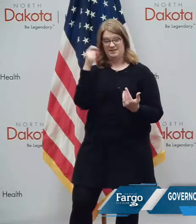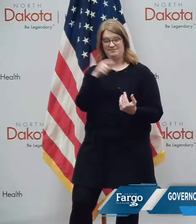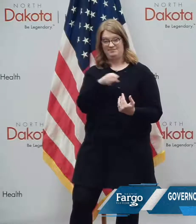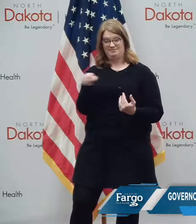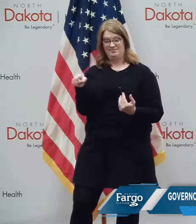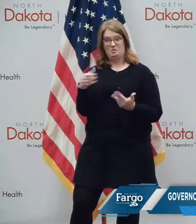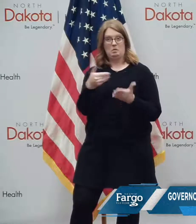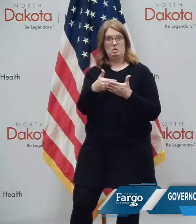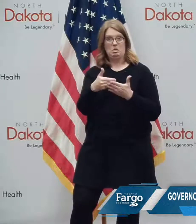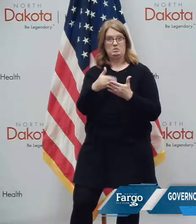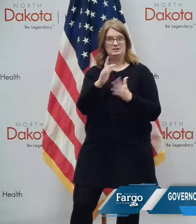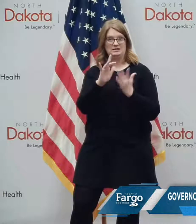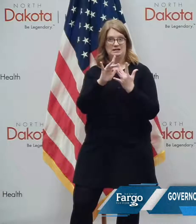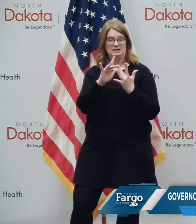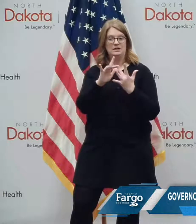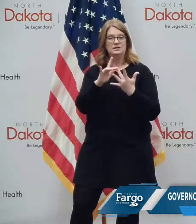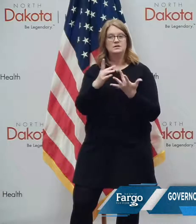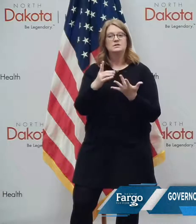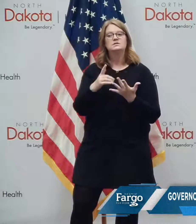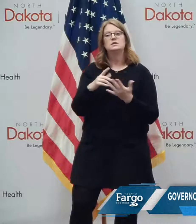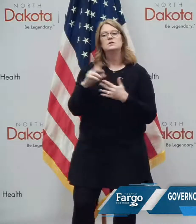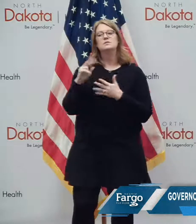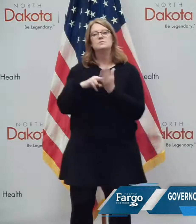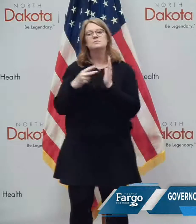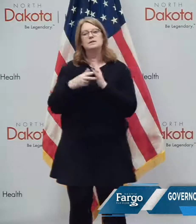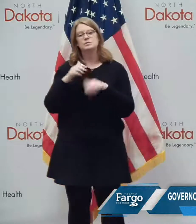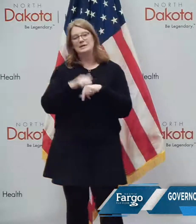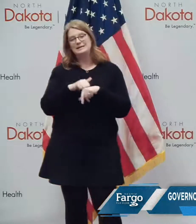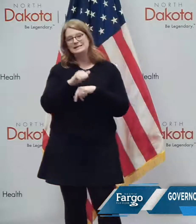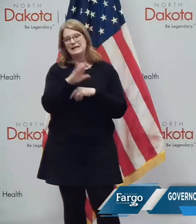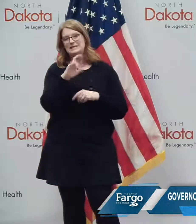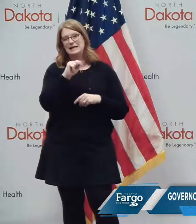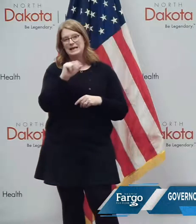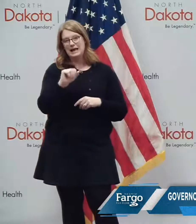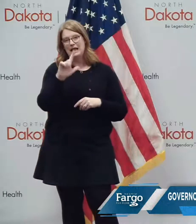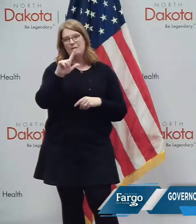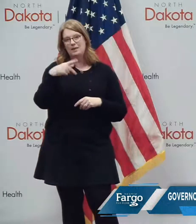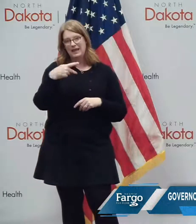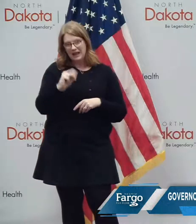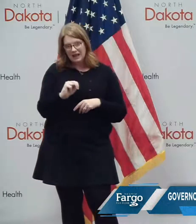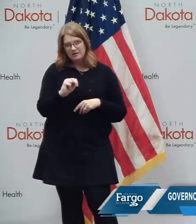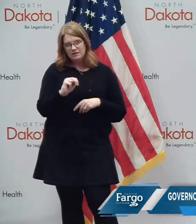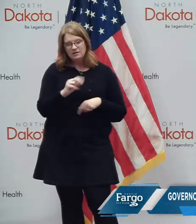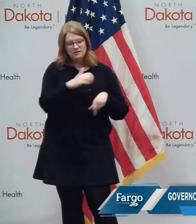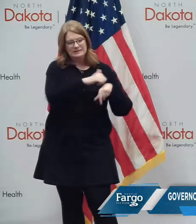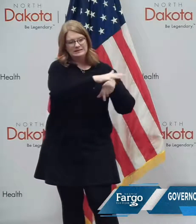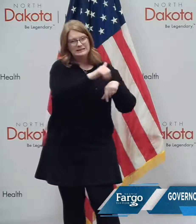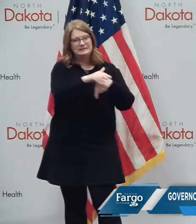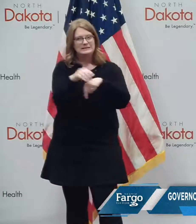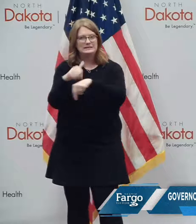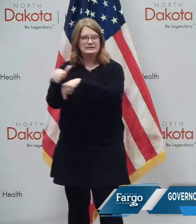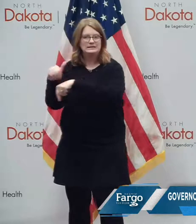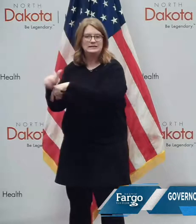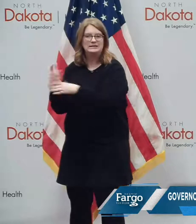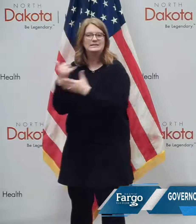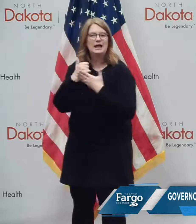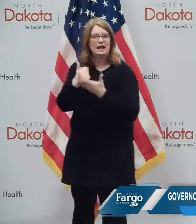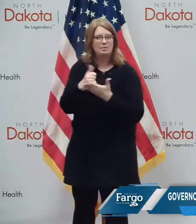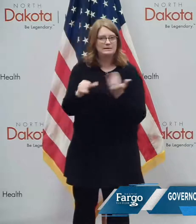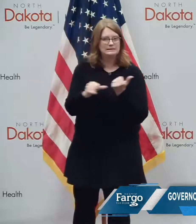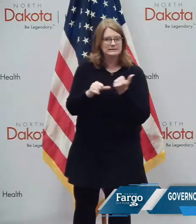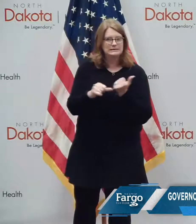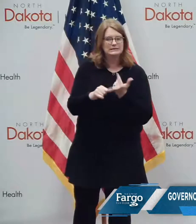But this means we're working on deploying CNAs, LPNs, and RNs to fill open shifts in facilities statewide. We'll